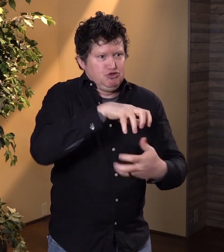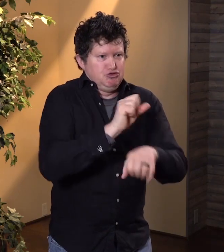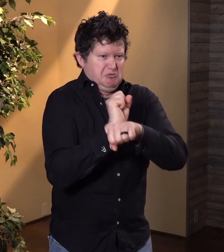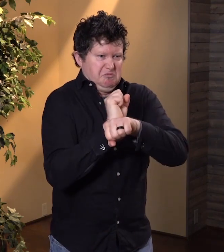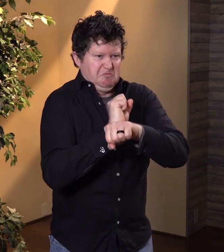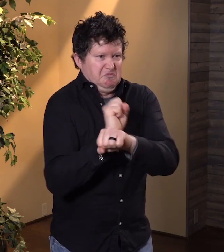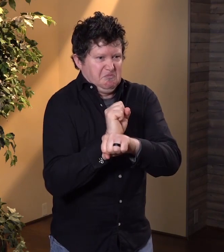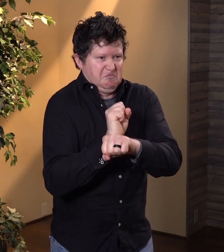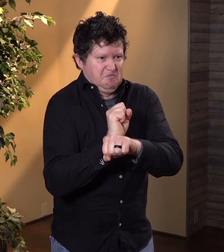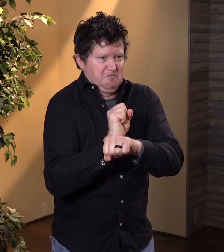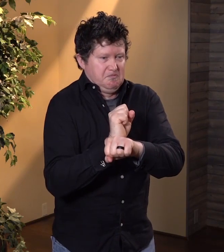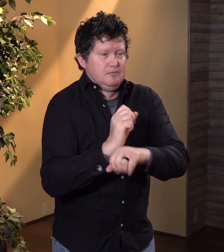mixture.